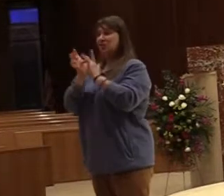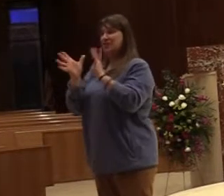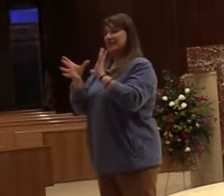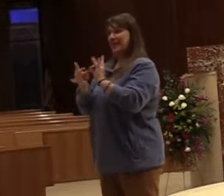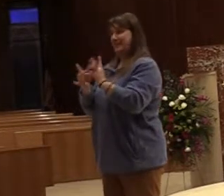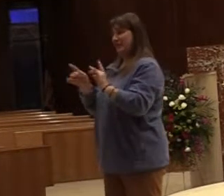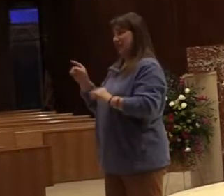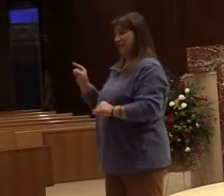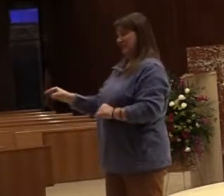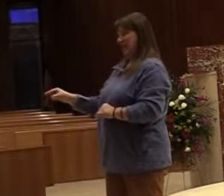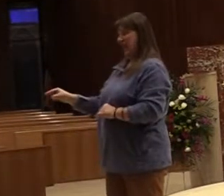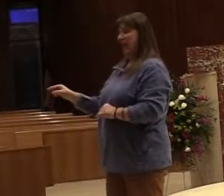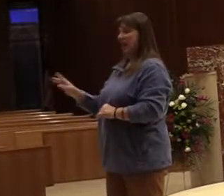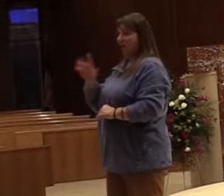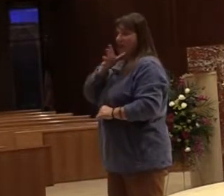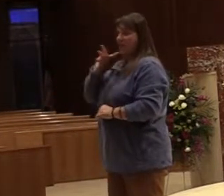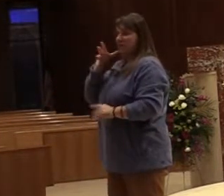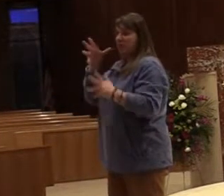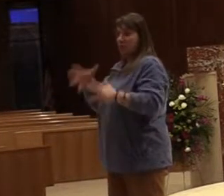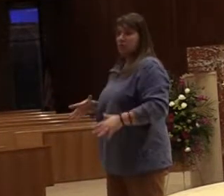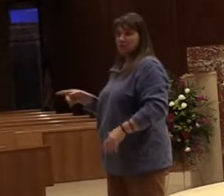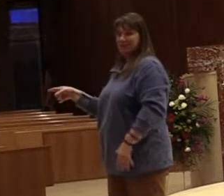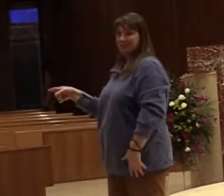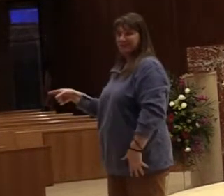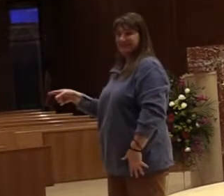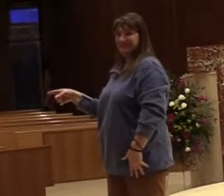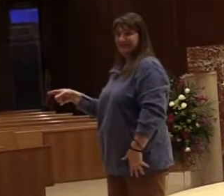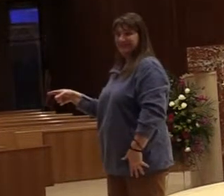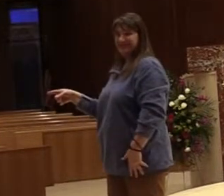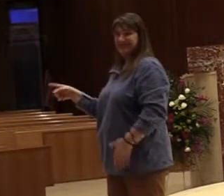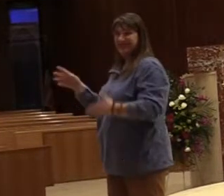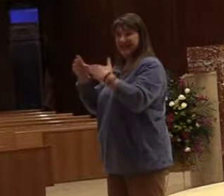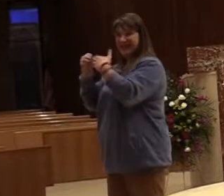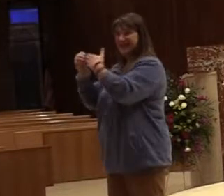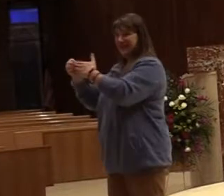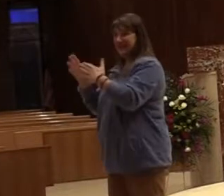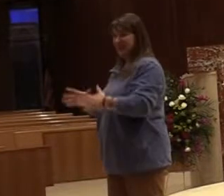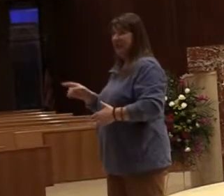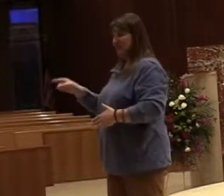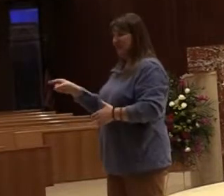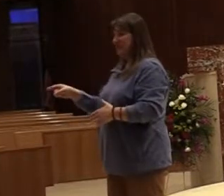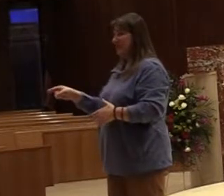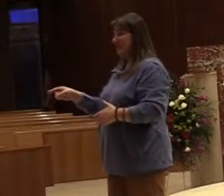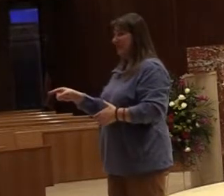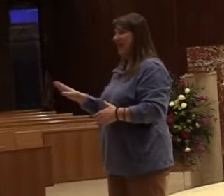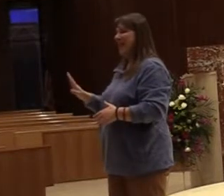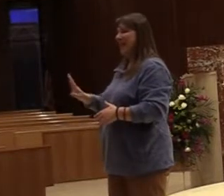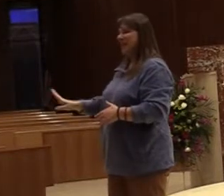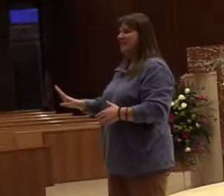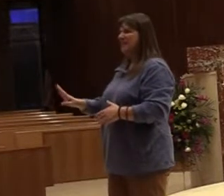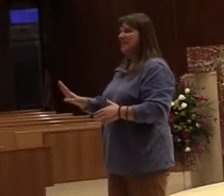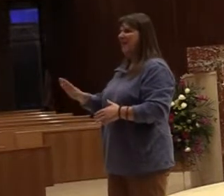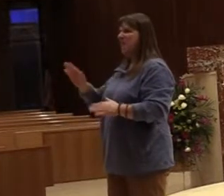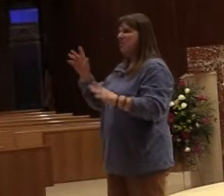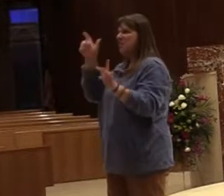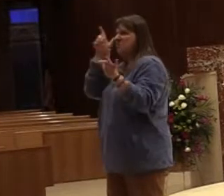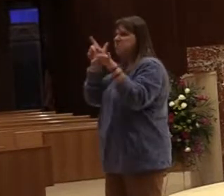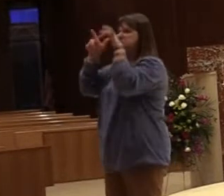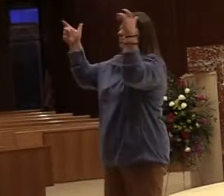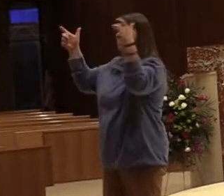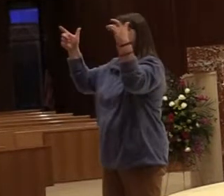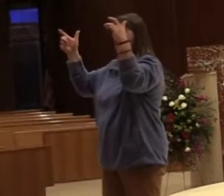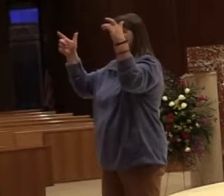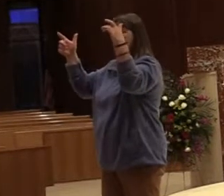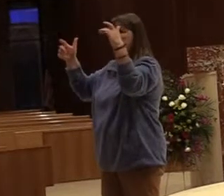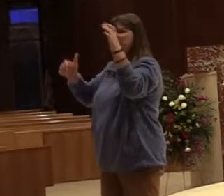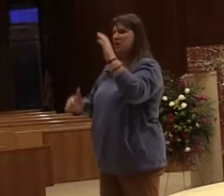the rebellious and the foolish tenants. That they spoke in their blindness and kind of in their arrogance that this could